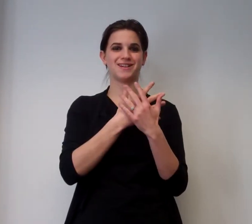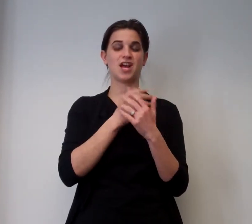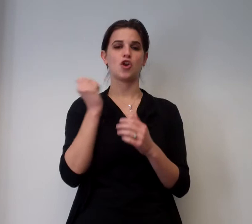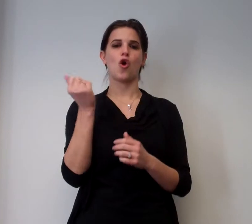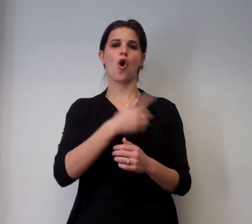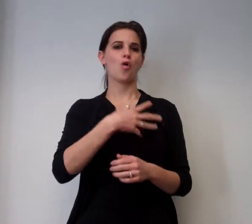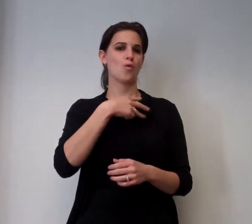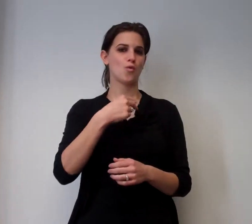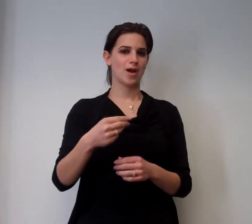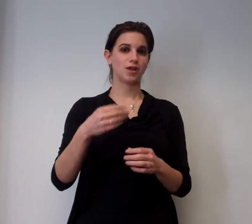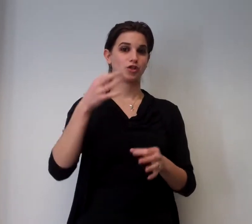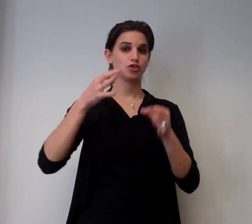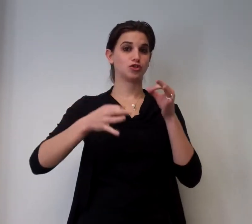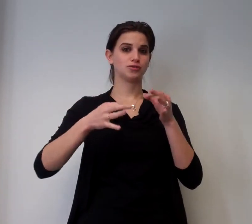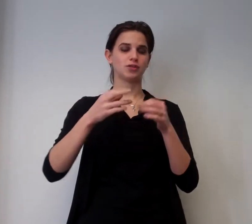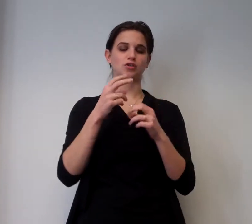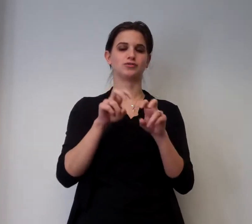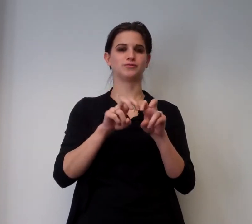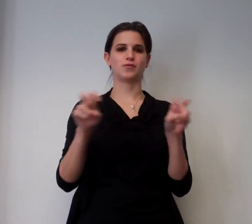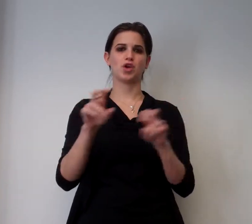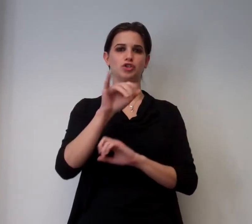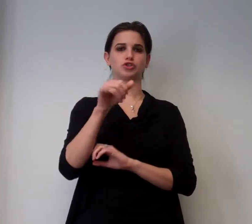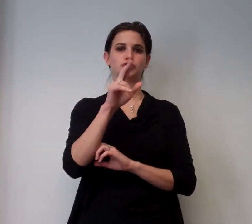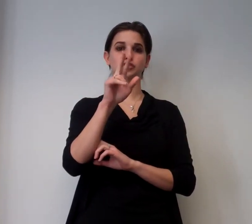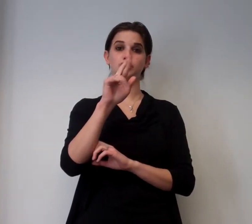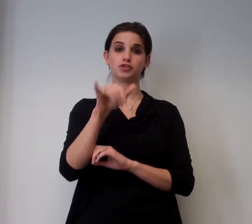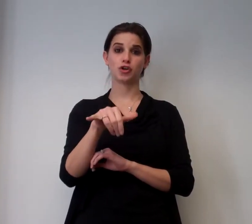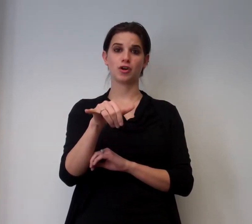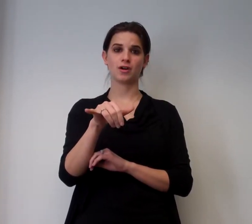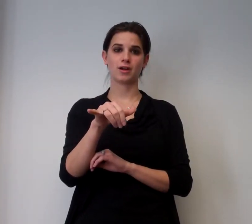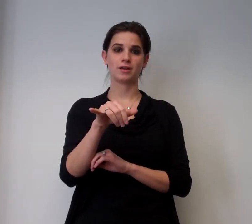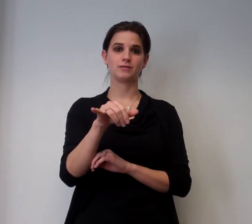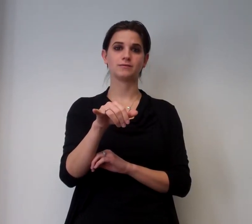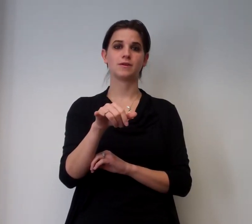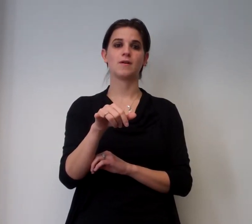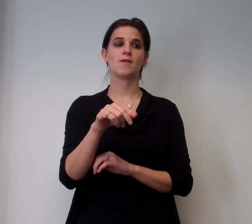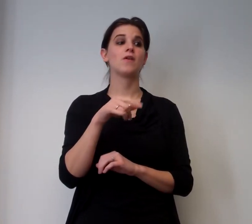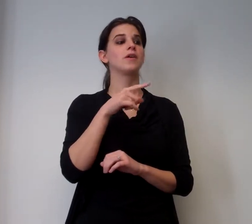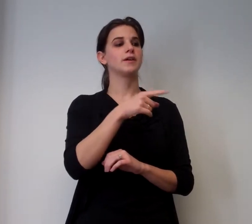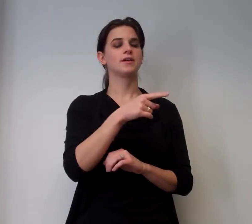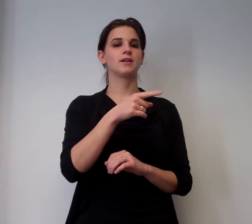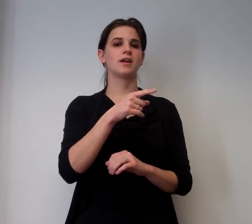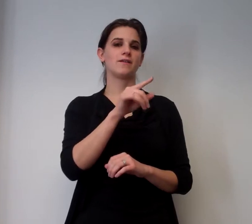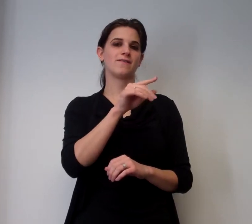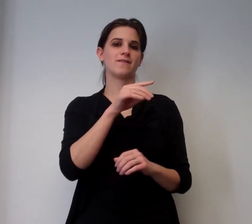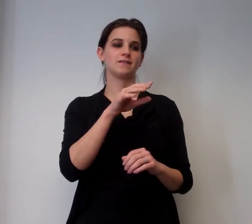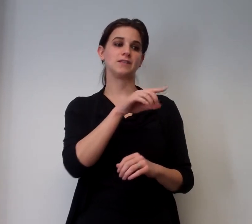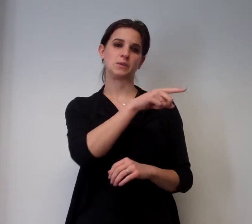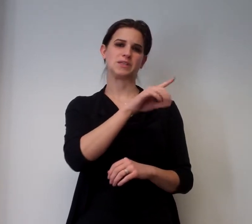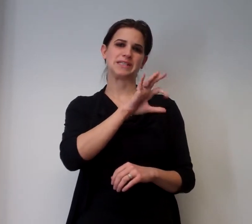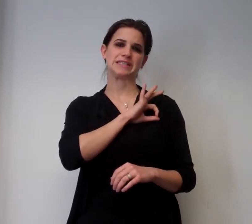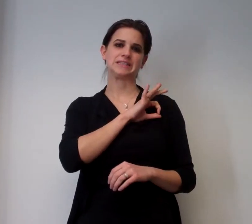The outrage was felt not just in Chicago, where this young man was from, but really all around the country. And what made that